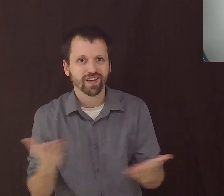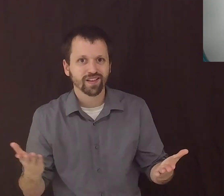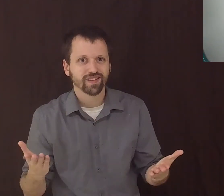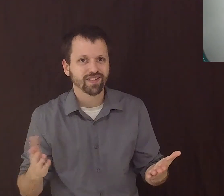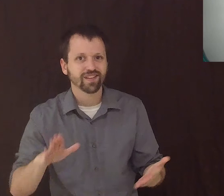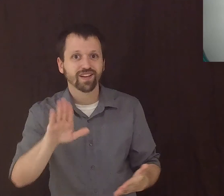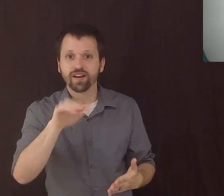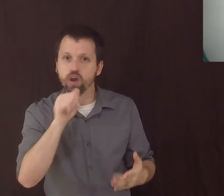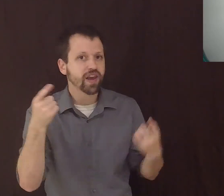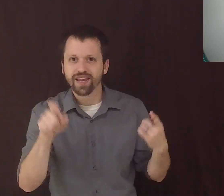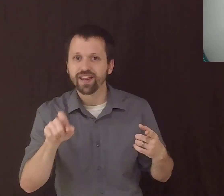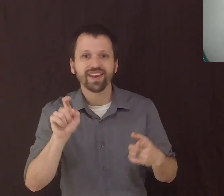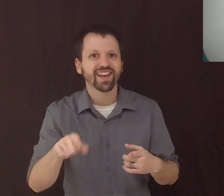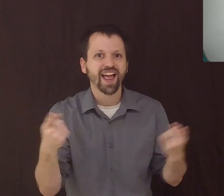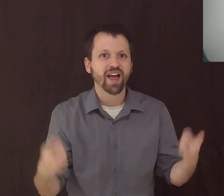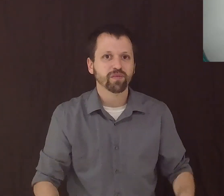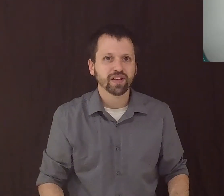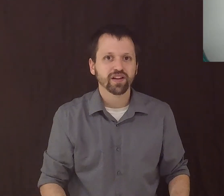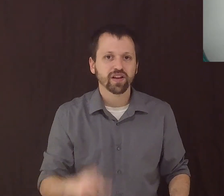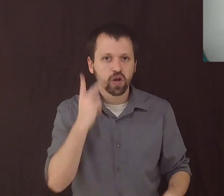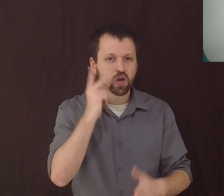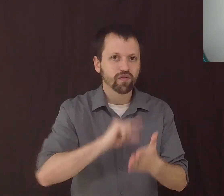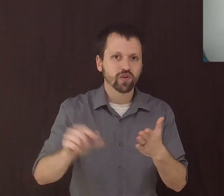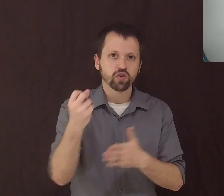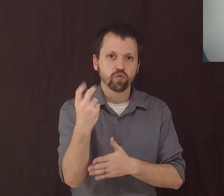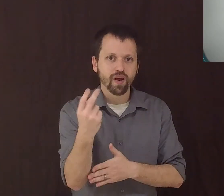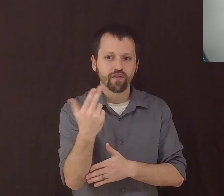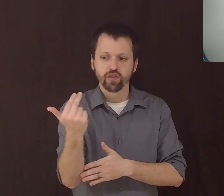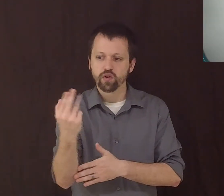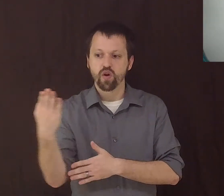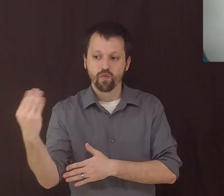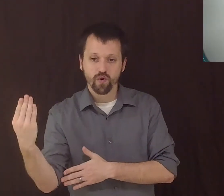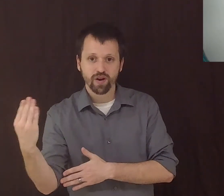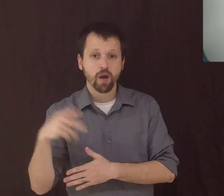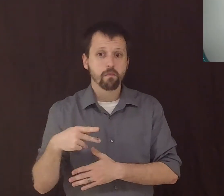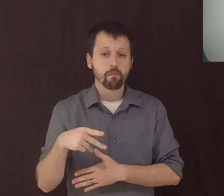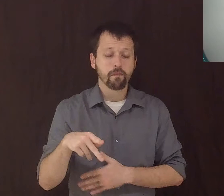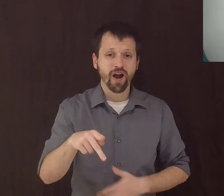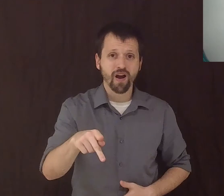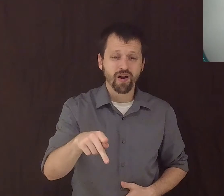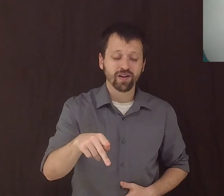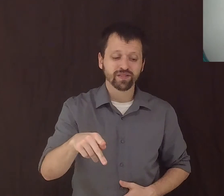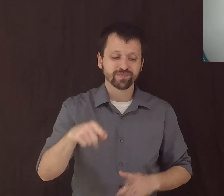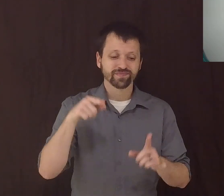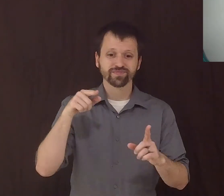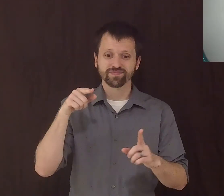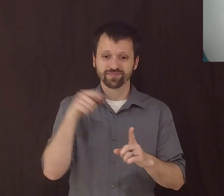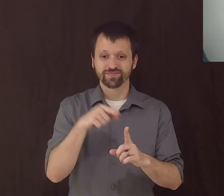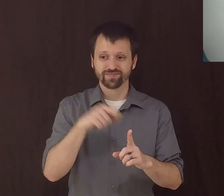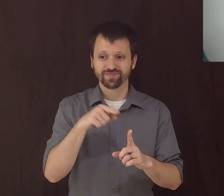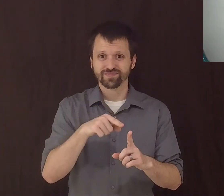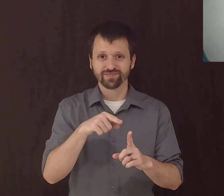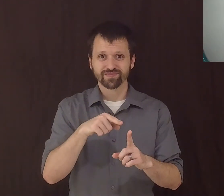happen. In fact, in verses 12, 13, and 14, Paul is going to make application